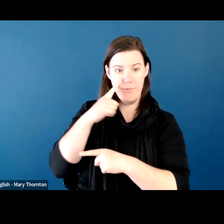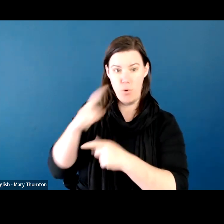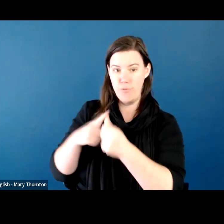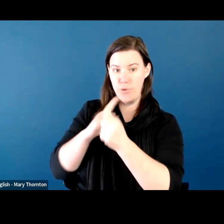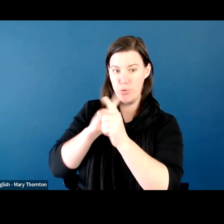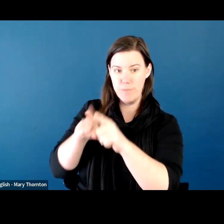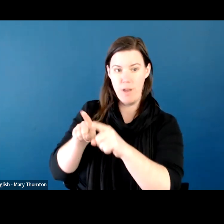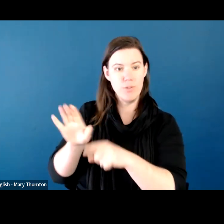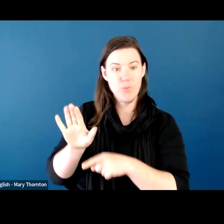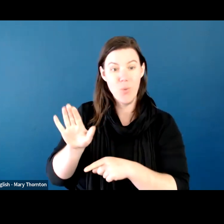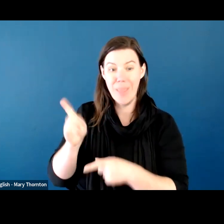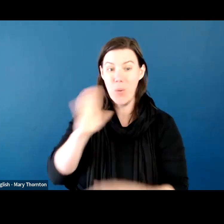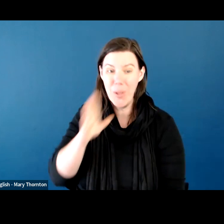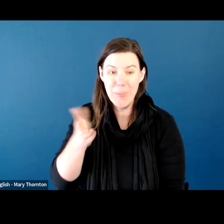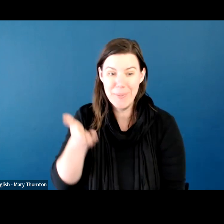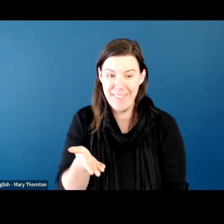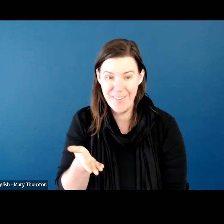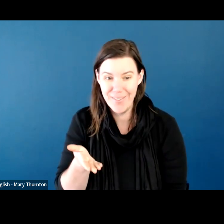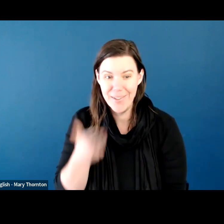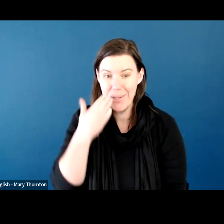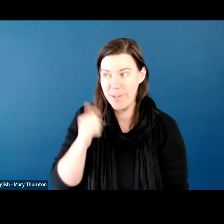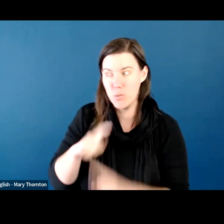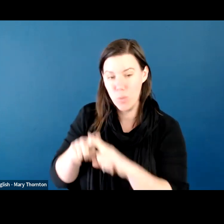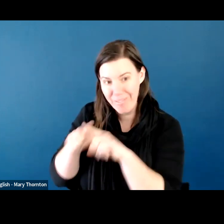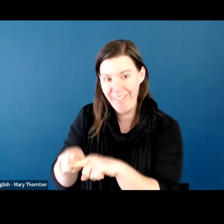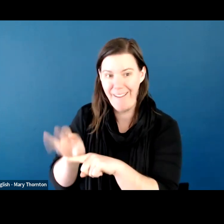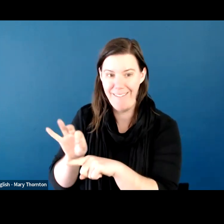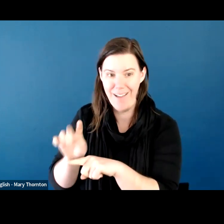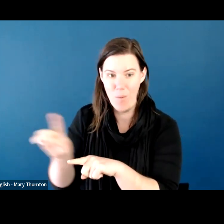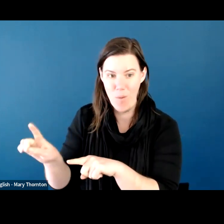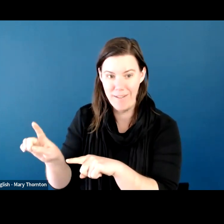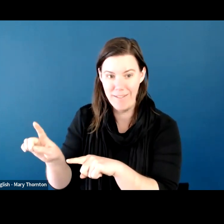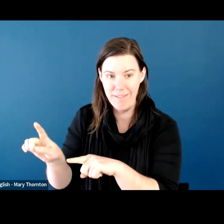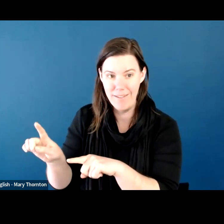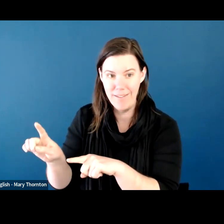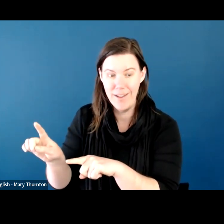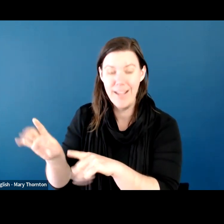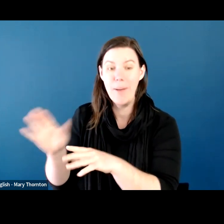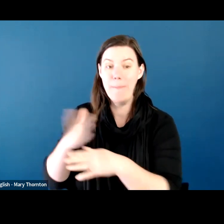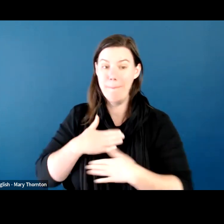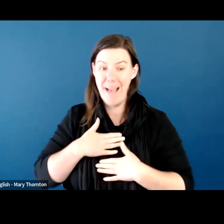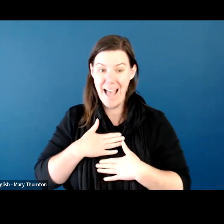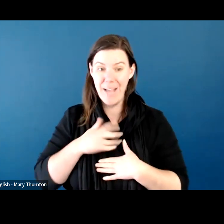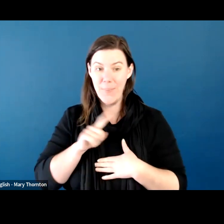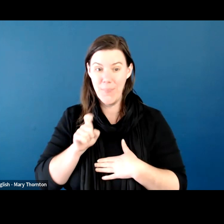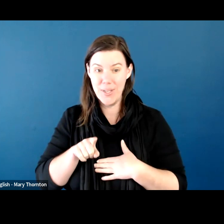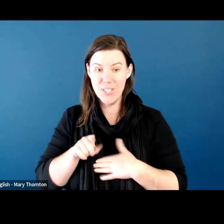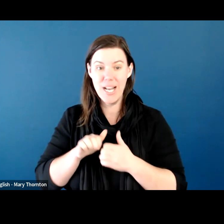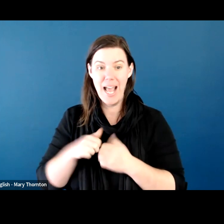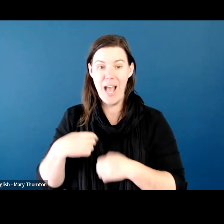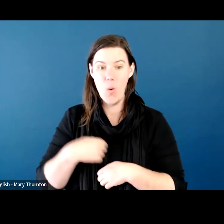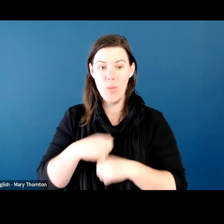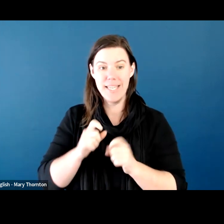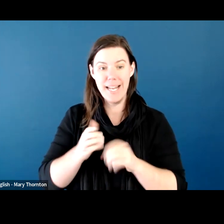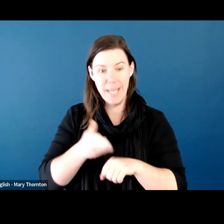think that the more important question for me is, how can we improve 911 response? So I just